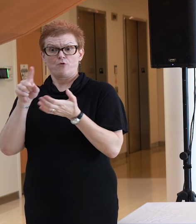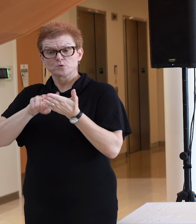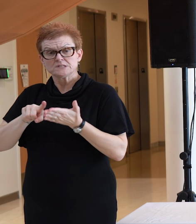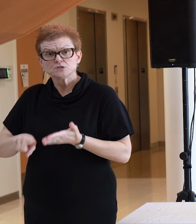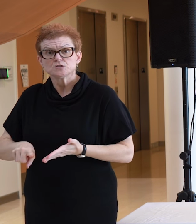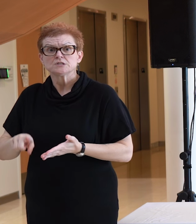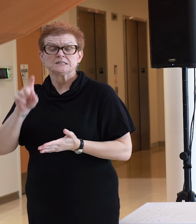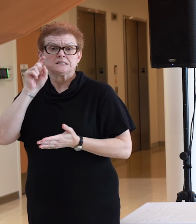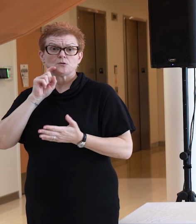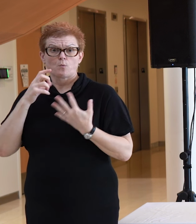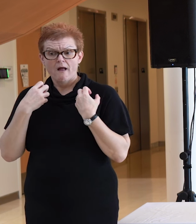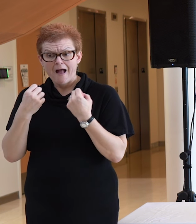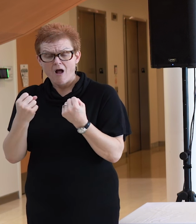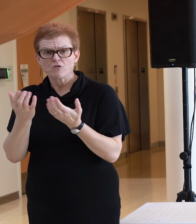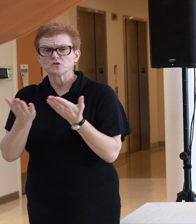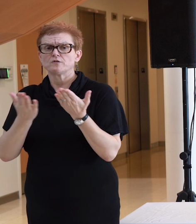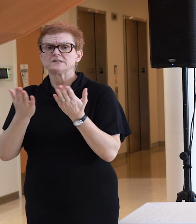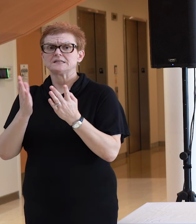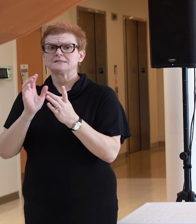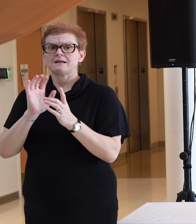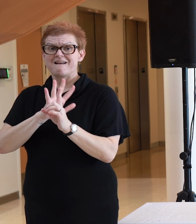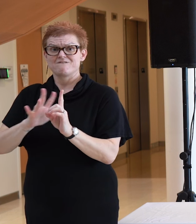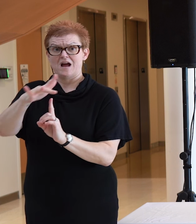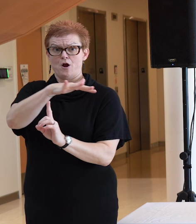sexual health services, environmental lab,